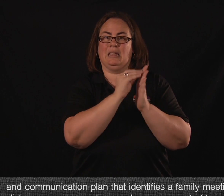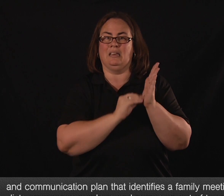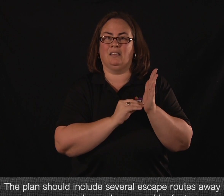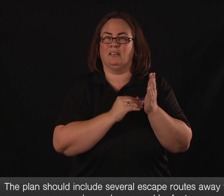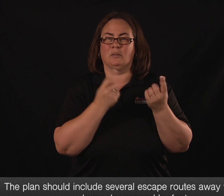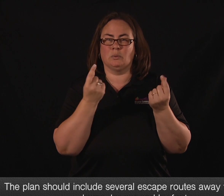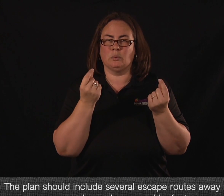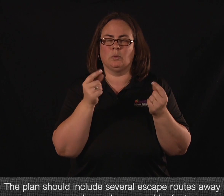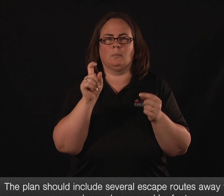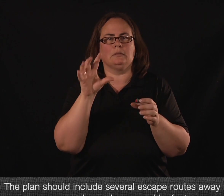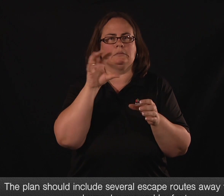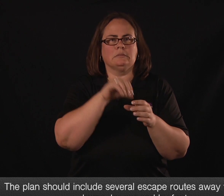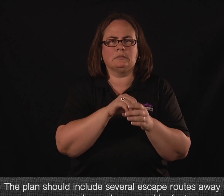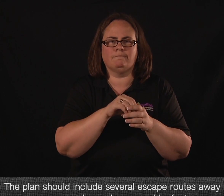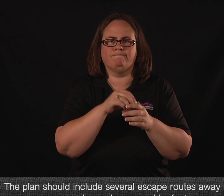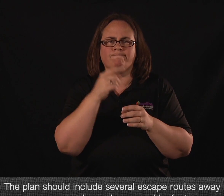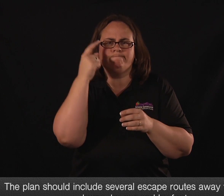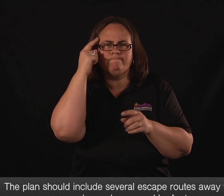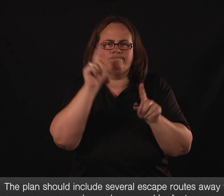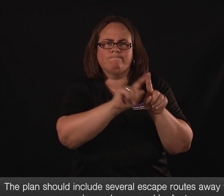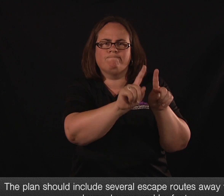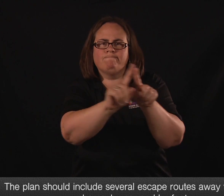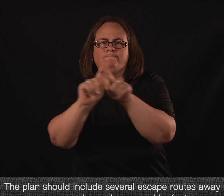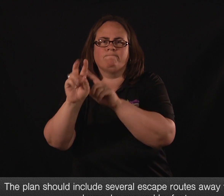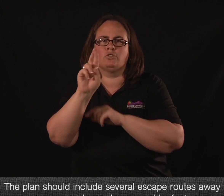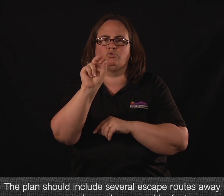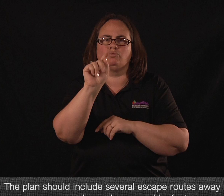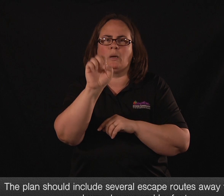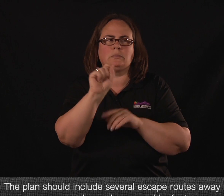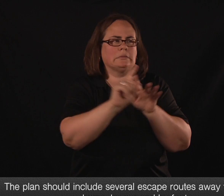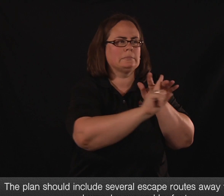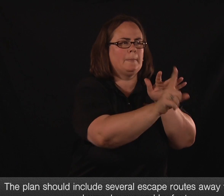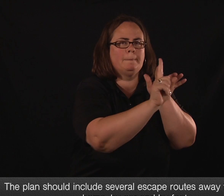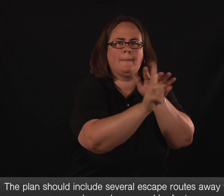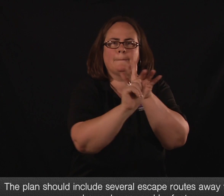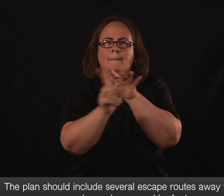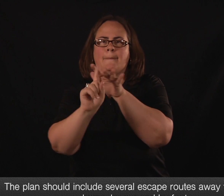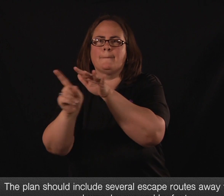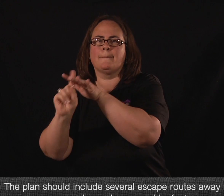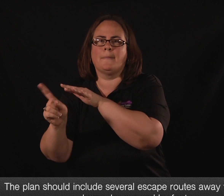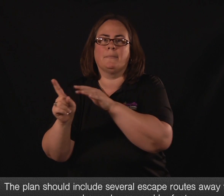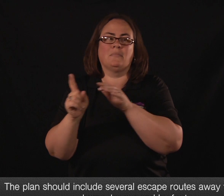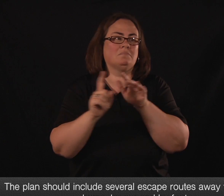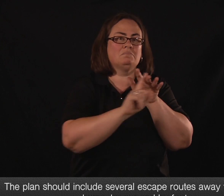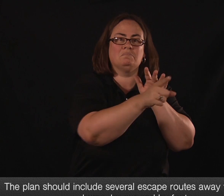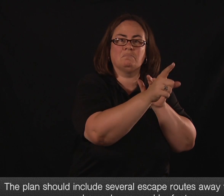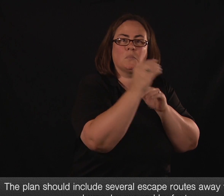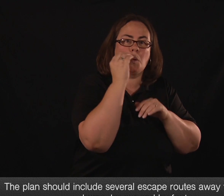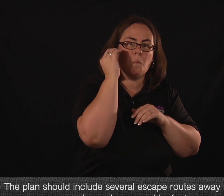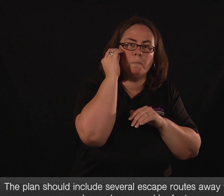The plan should include several escape routes away from your home by car and by foot.